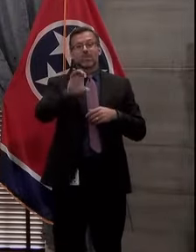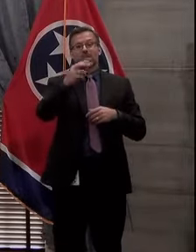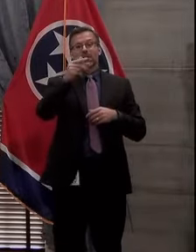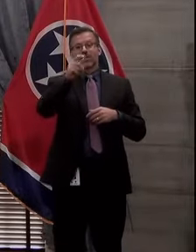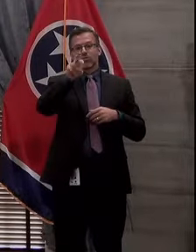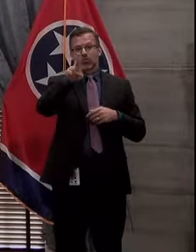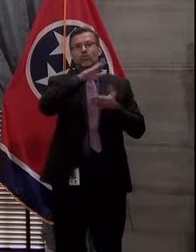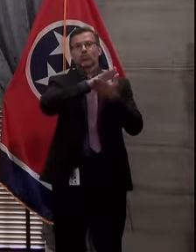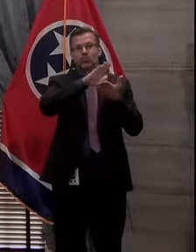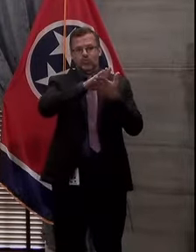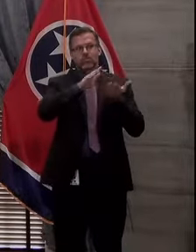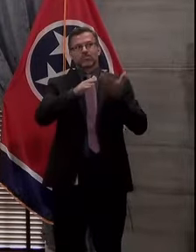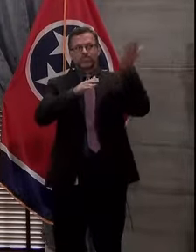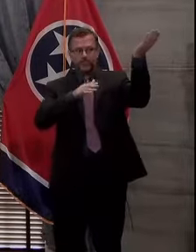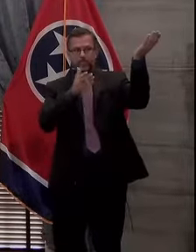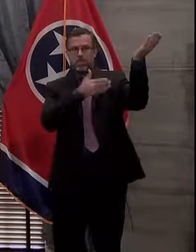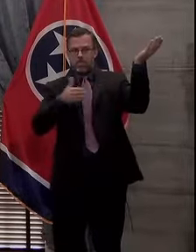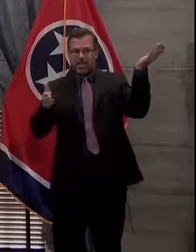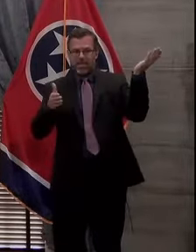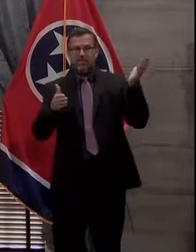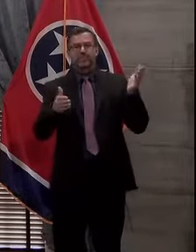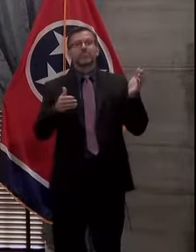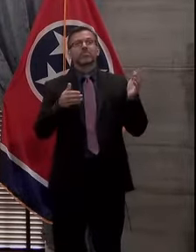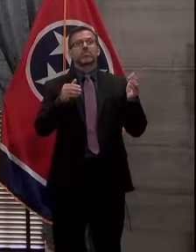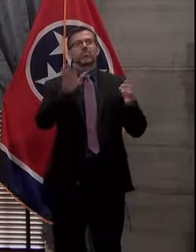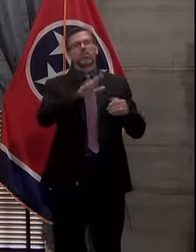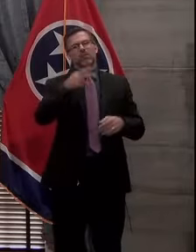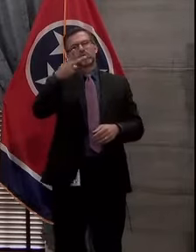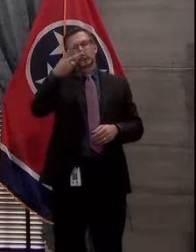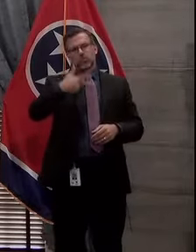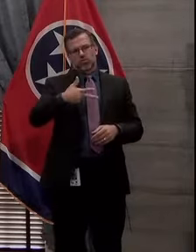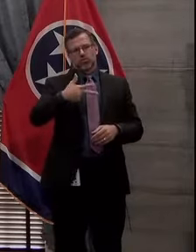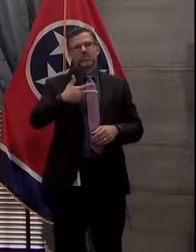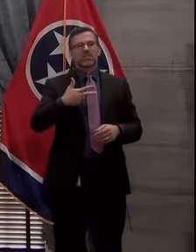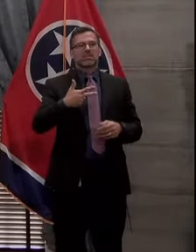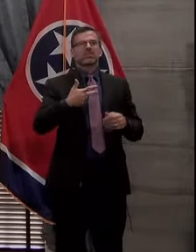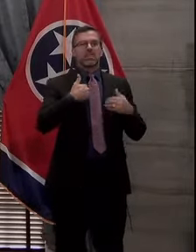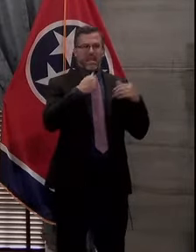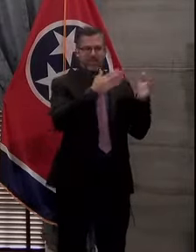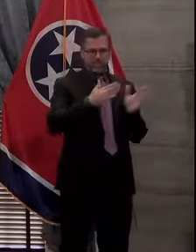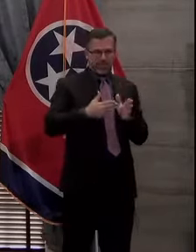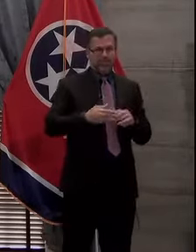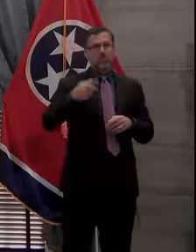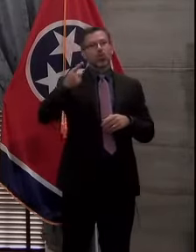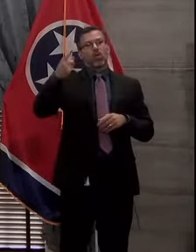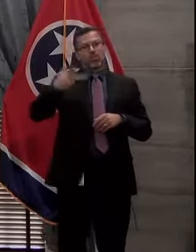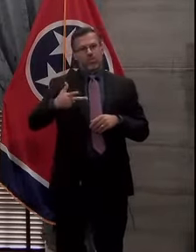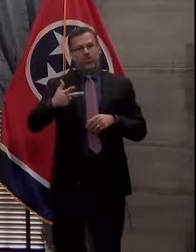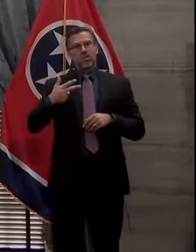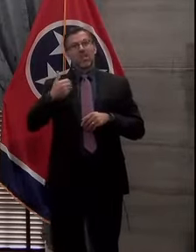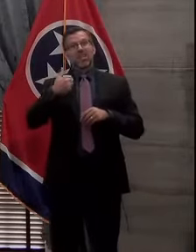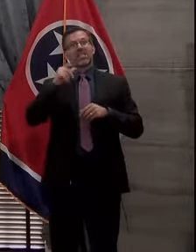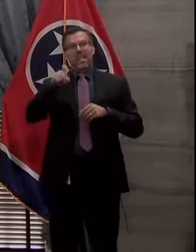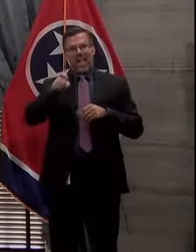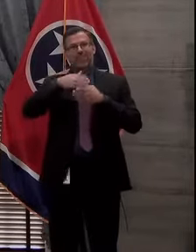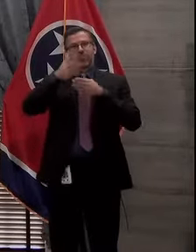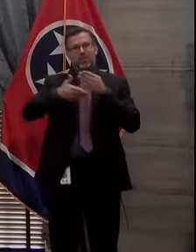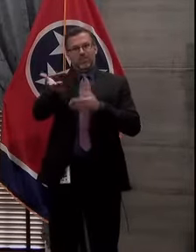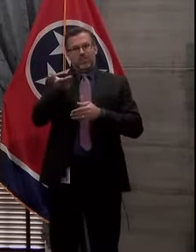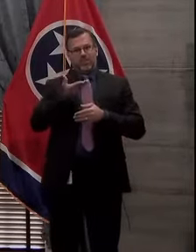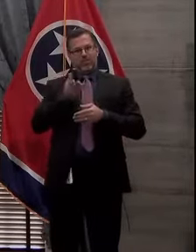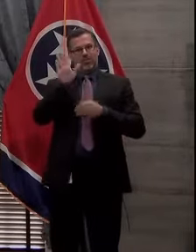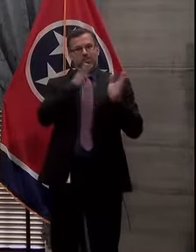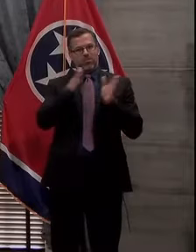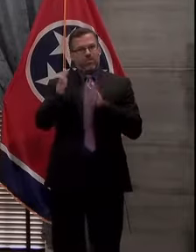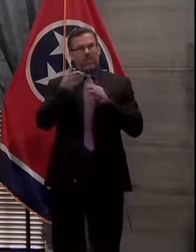have submitted plans, and we have plans for about two-thirds of our school districts. The remaining one-third have an extension until the end of the month based on their reopening